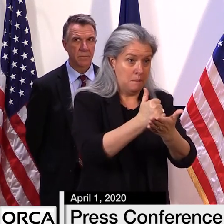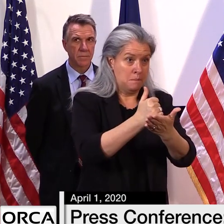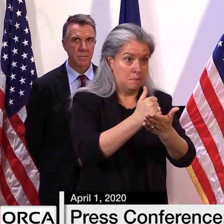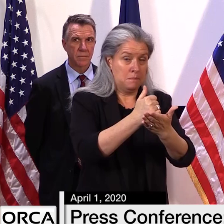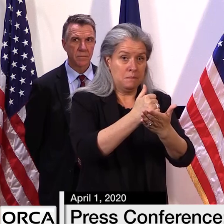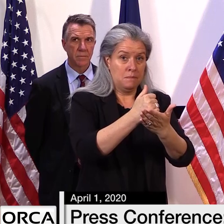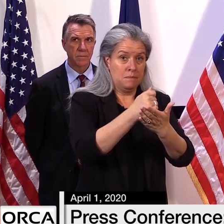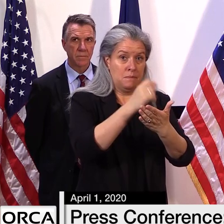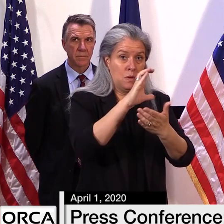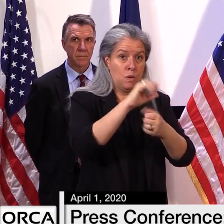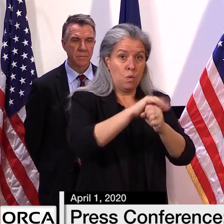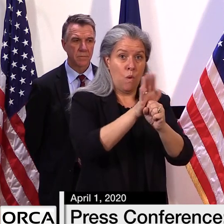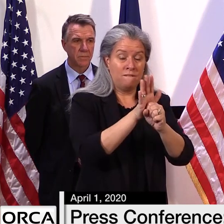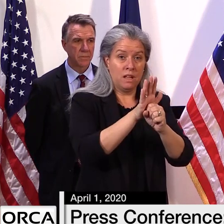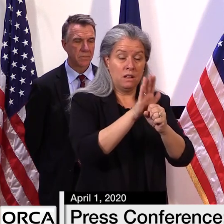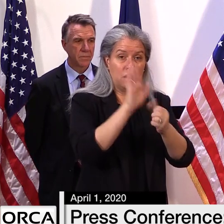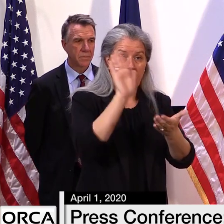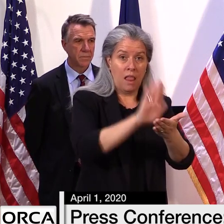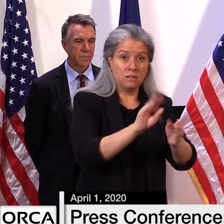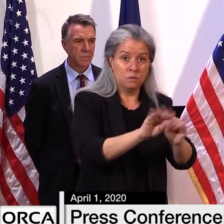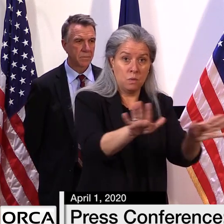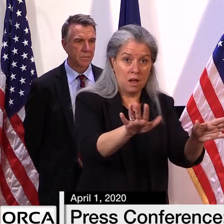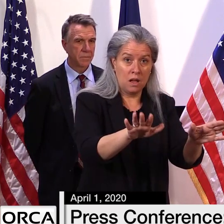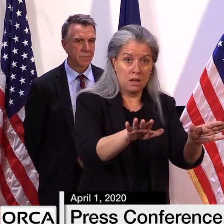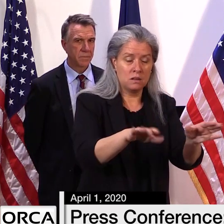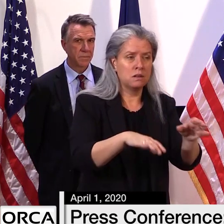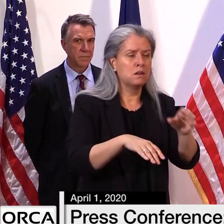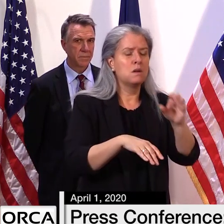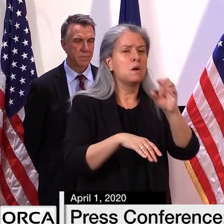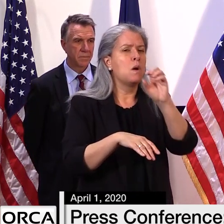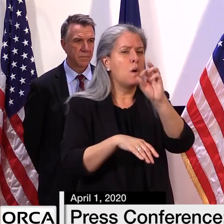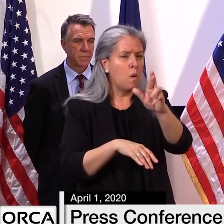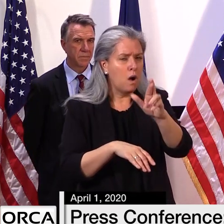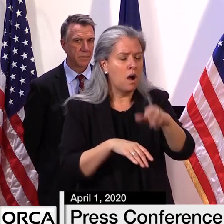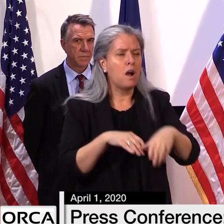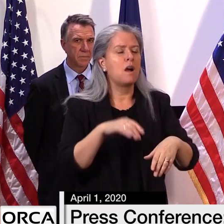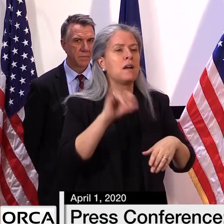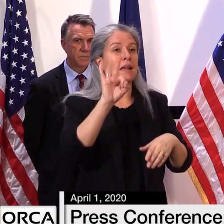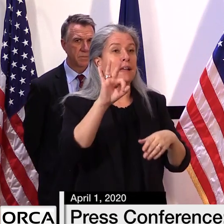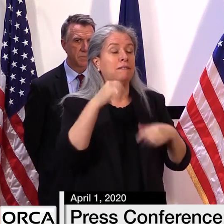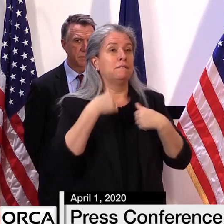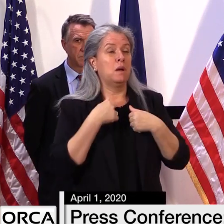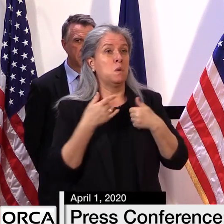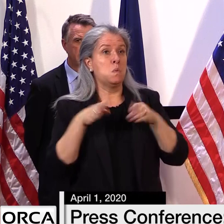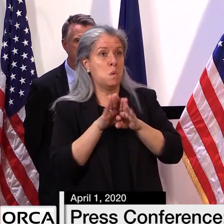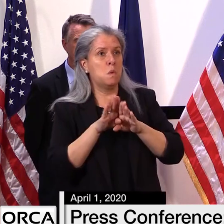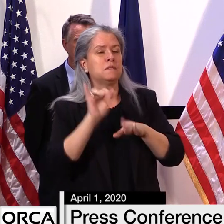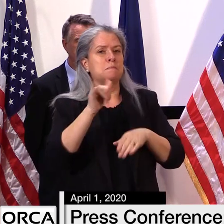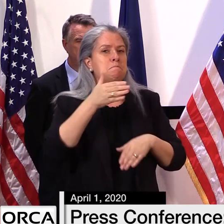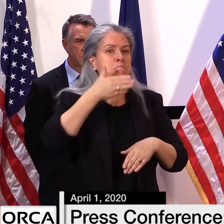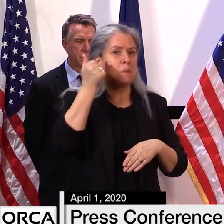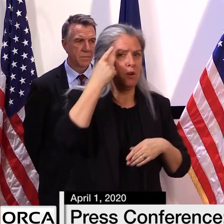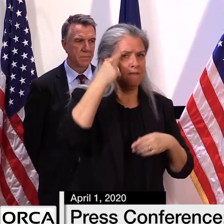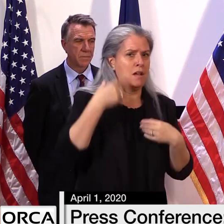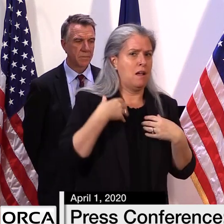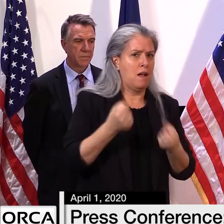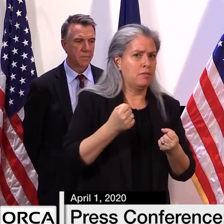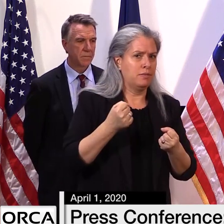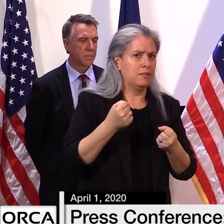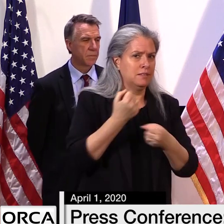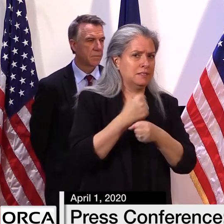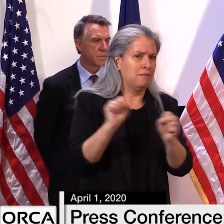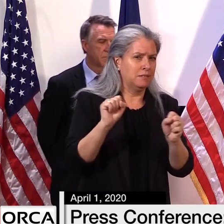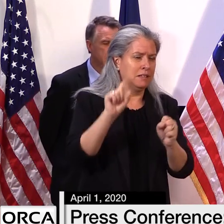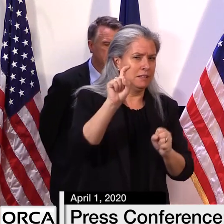or to ensure health and safety to our citizens at this time? And so we're asking people to make their best